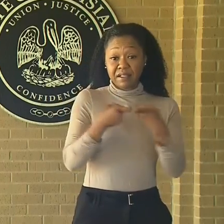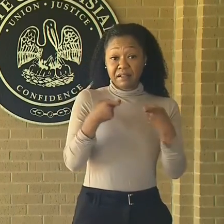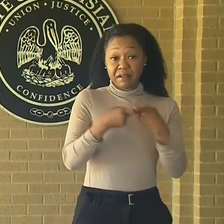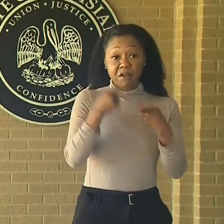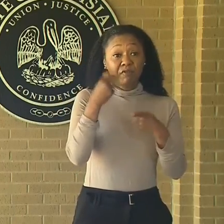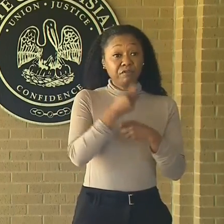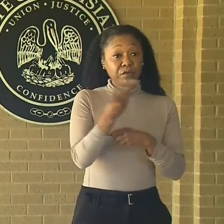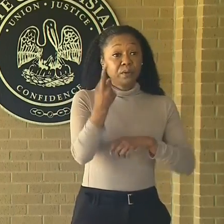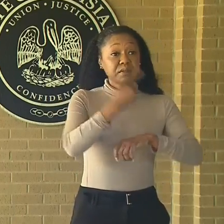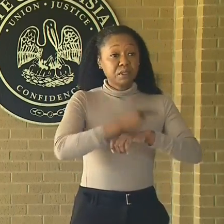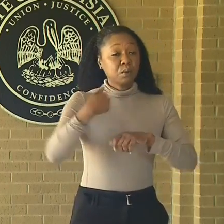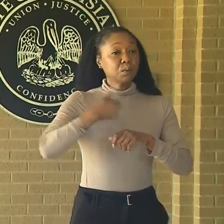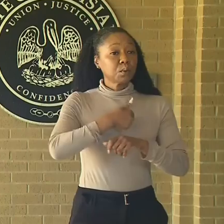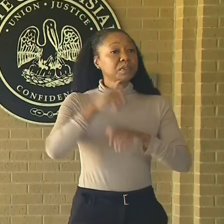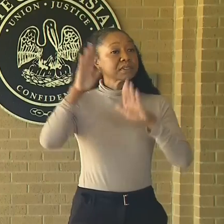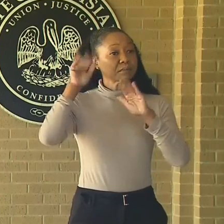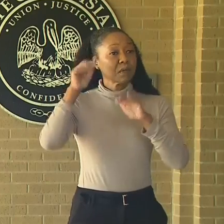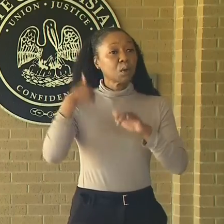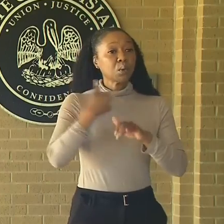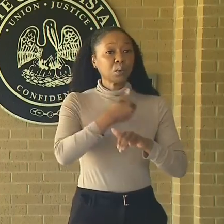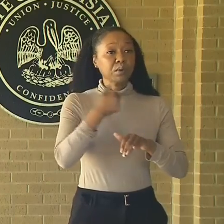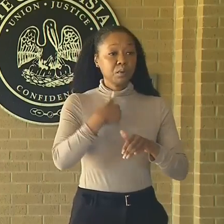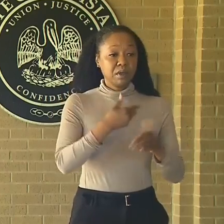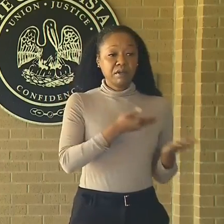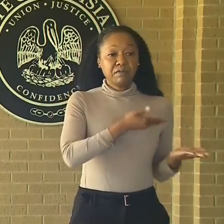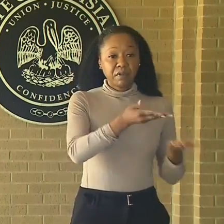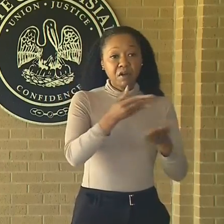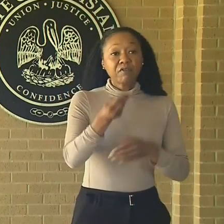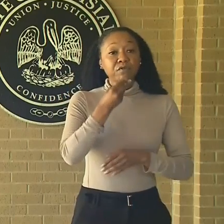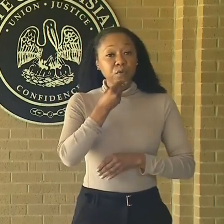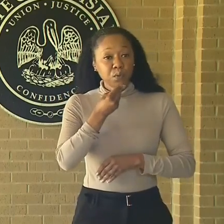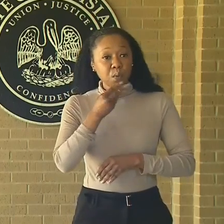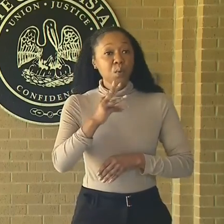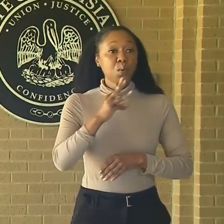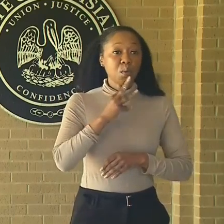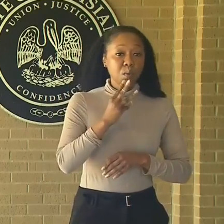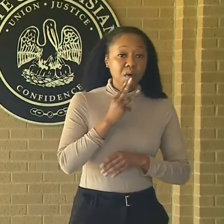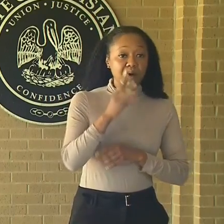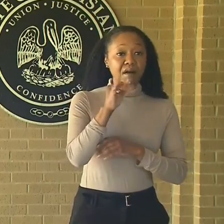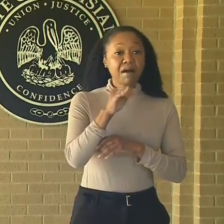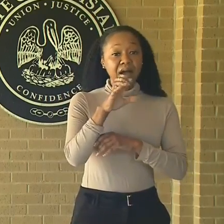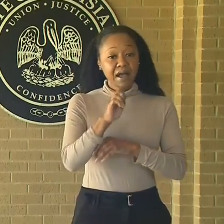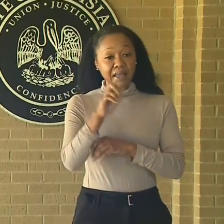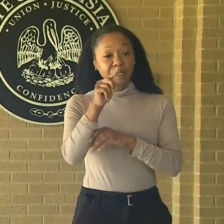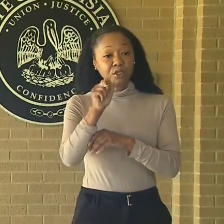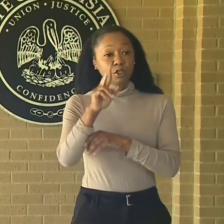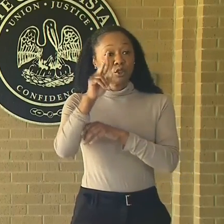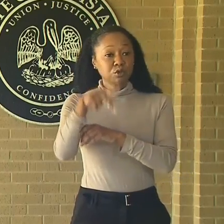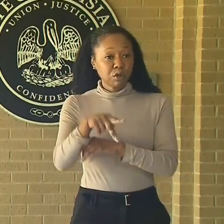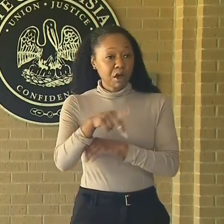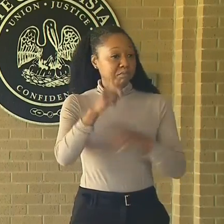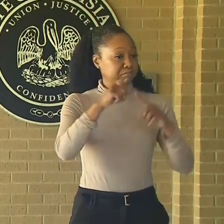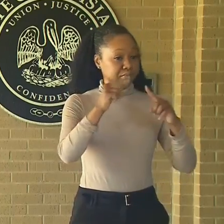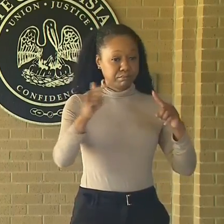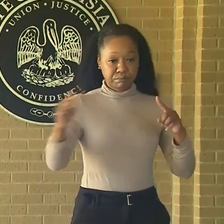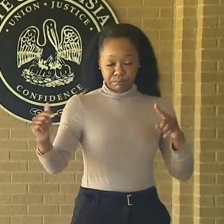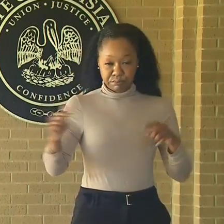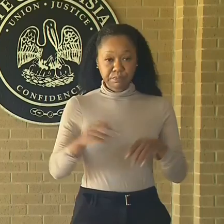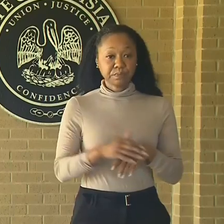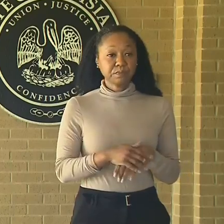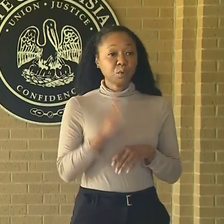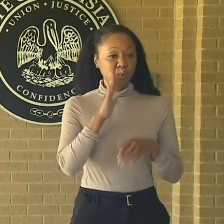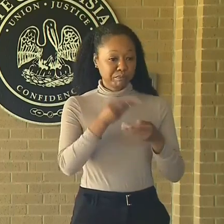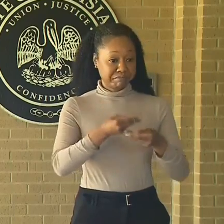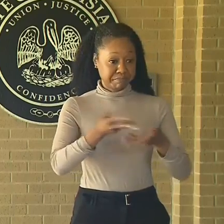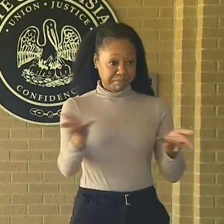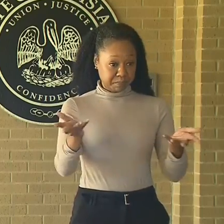few days, we expect that we'll be delivering food and water, ice, tarps, and those sorts of things.